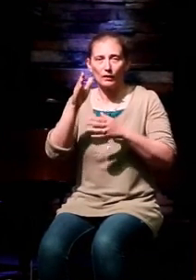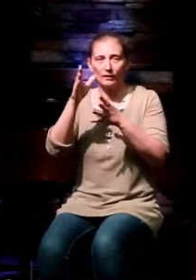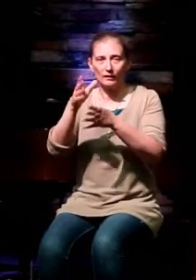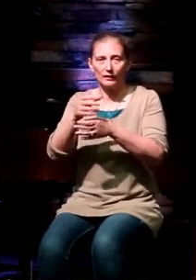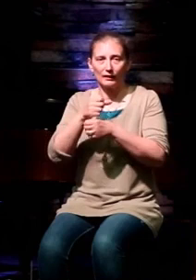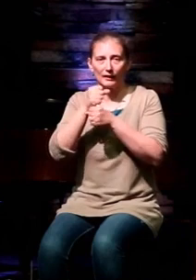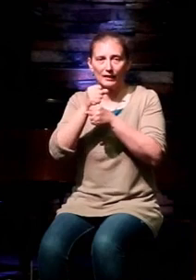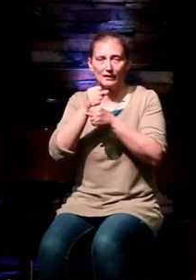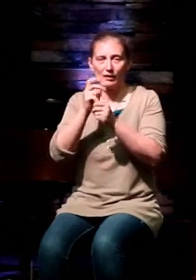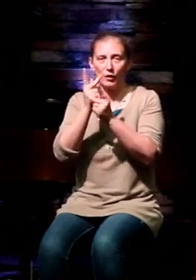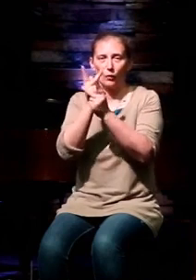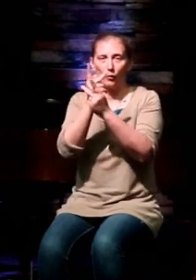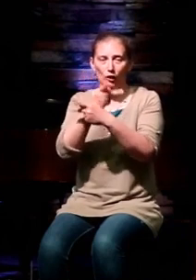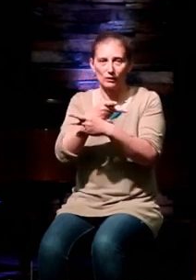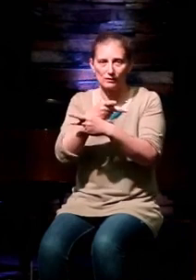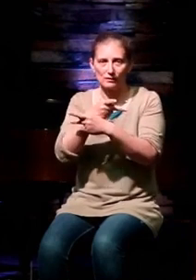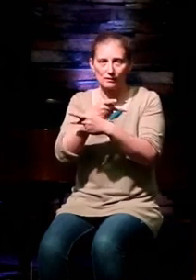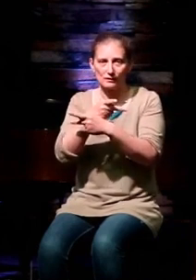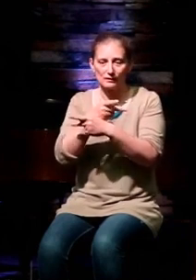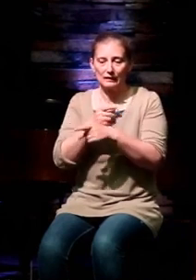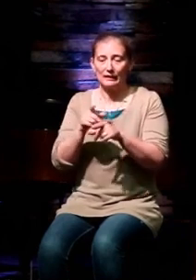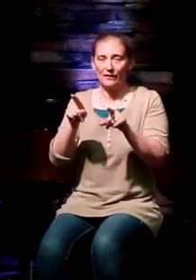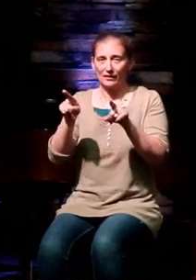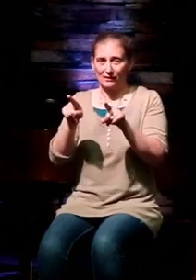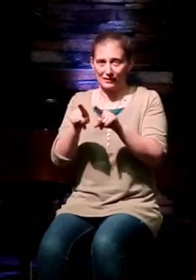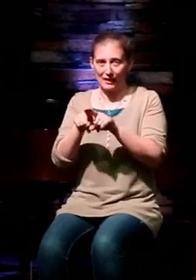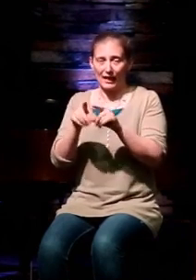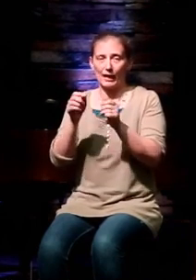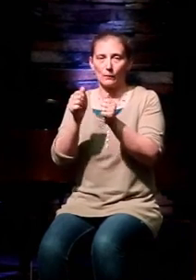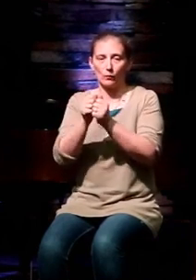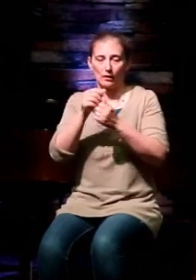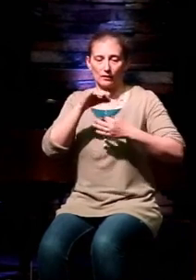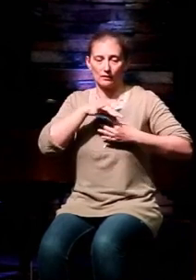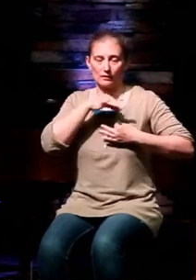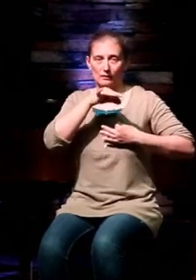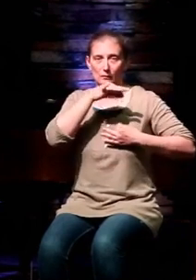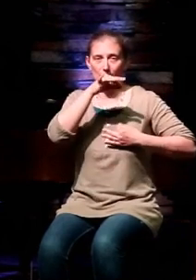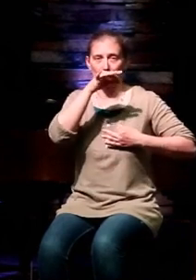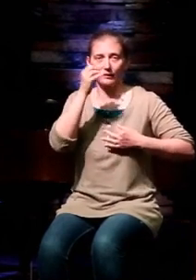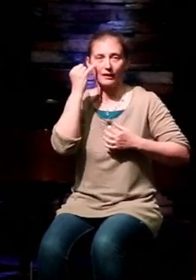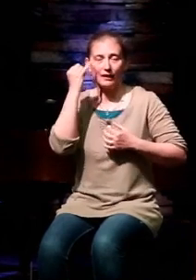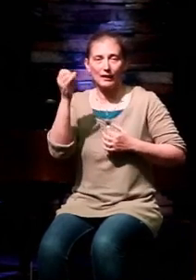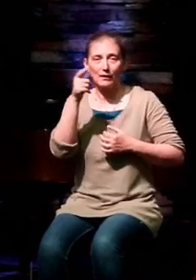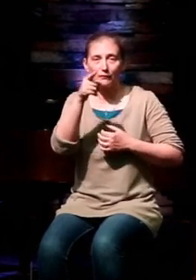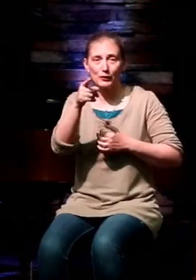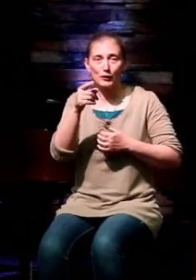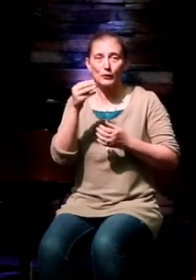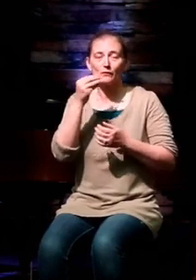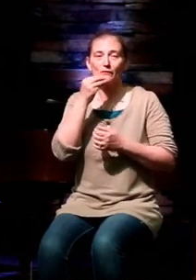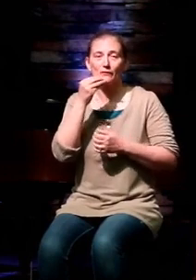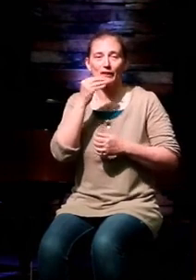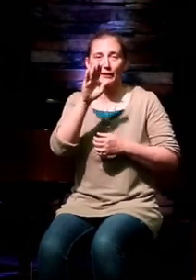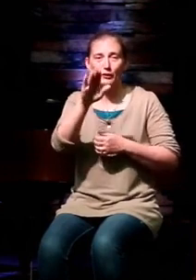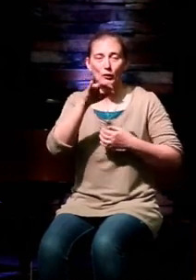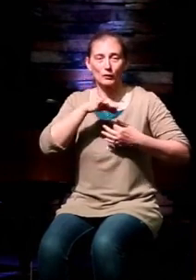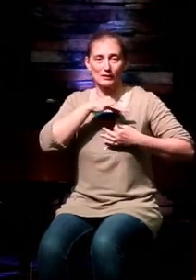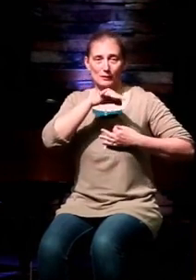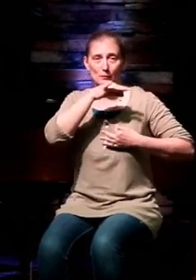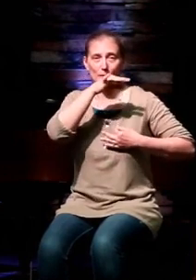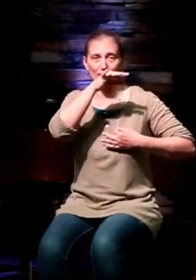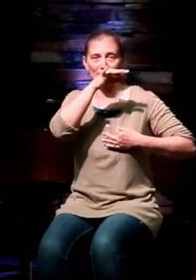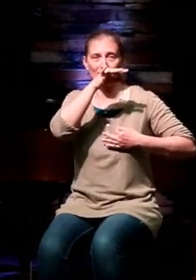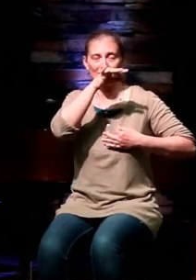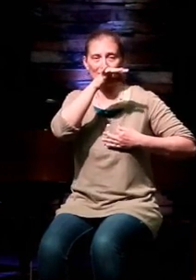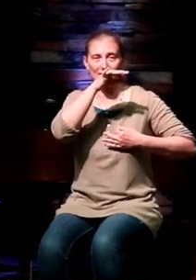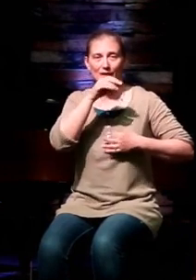true with the spirit. If you feed your spirit, your spirit's going to increase. Do you realize that? Your spirit's going to grow. Your